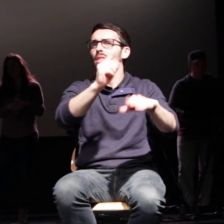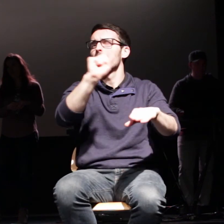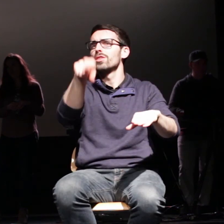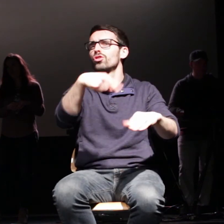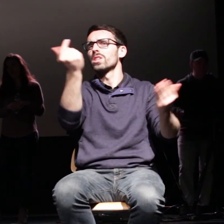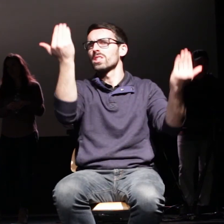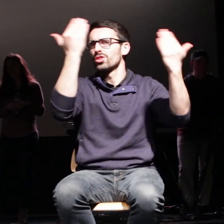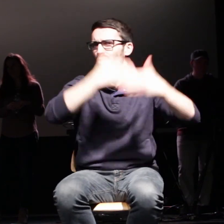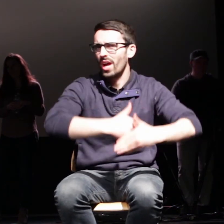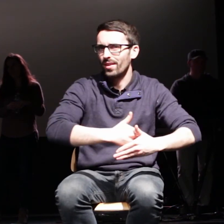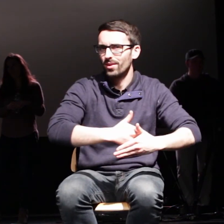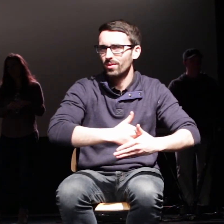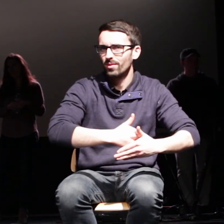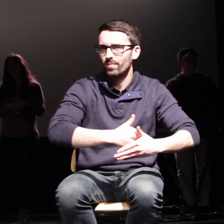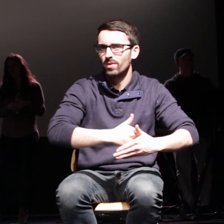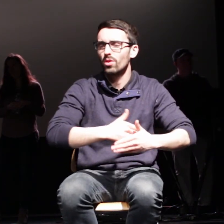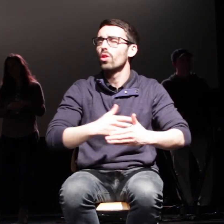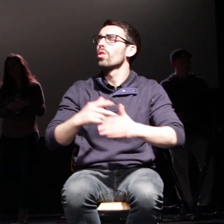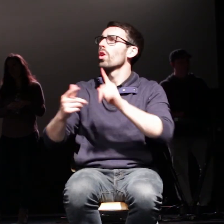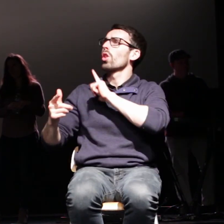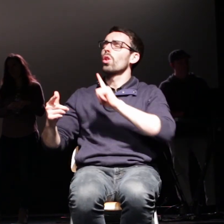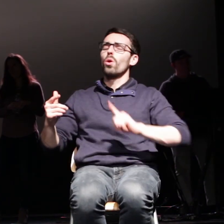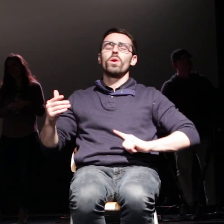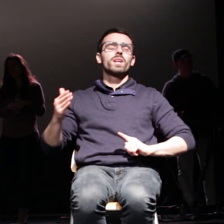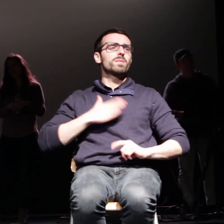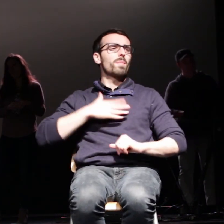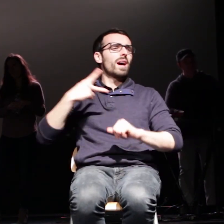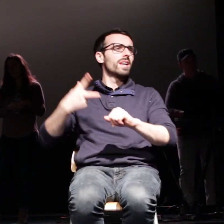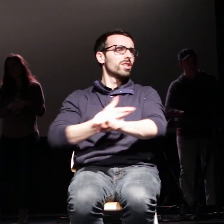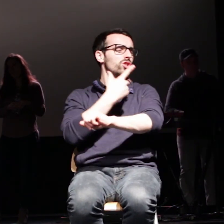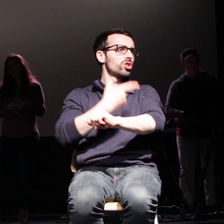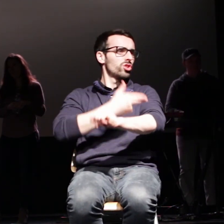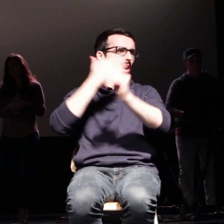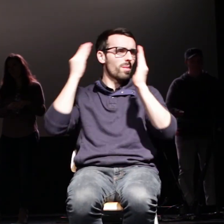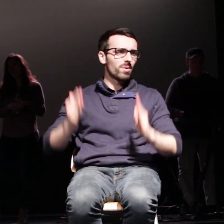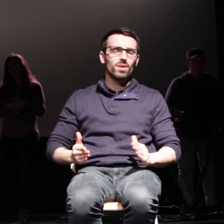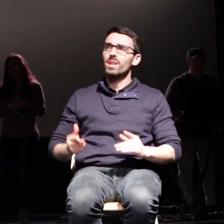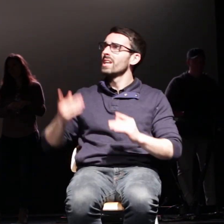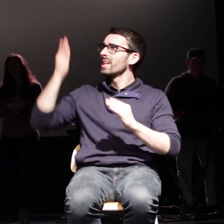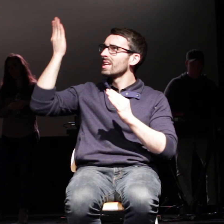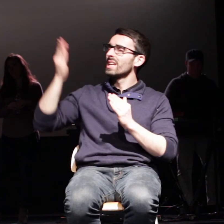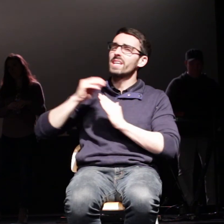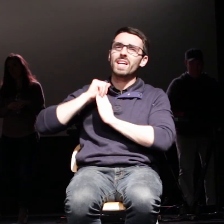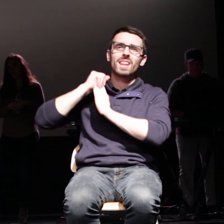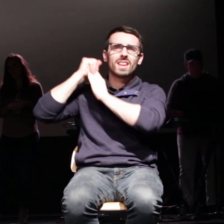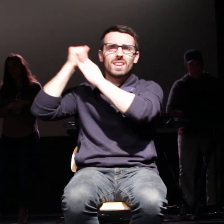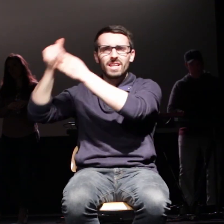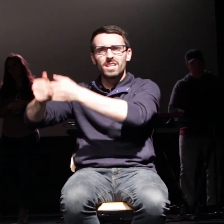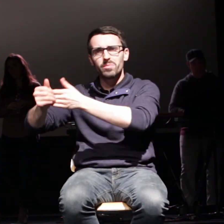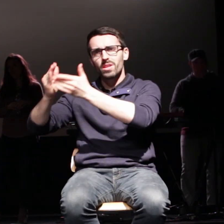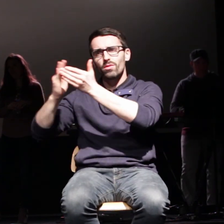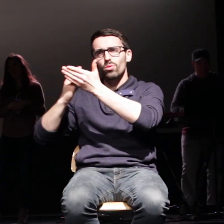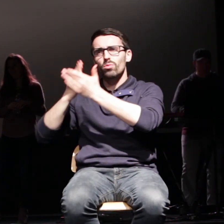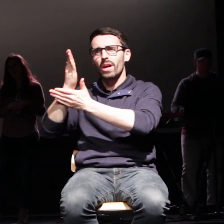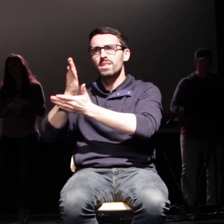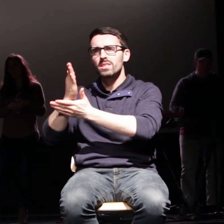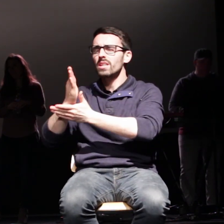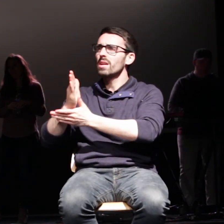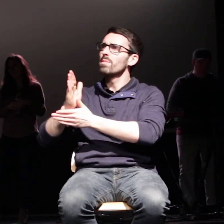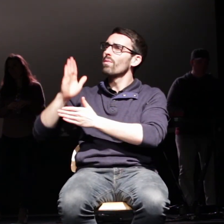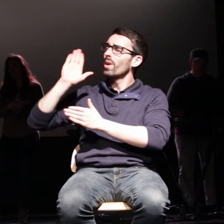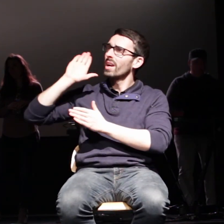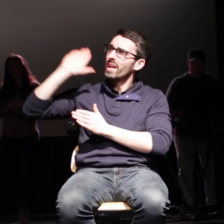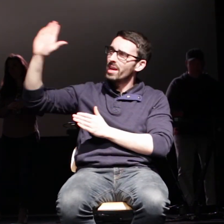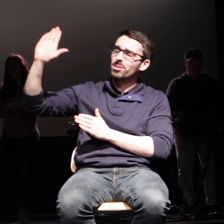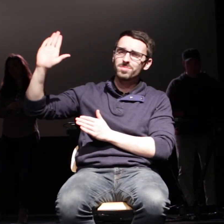Yeah, the Lord is my shepherd, I shall not want, because Jesus went without. He leads me in the paths of righteousness for his name's sake, because Jesus